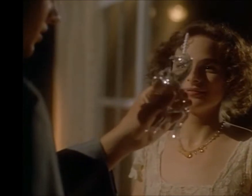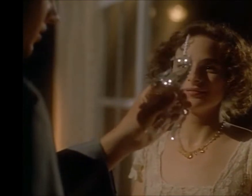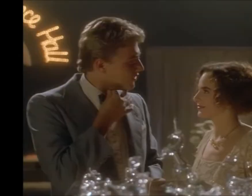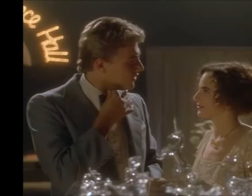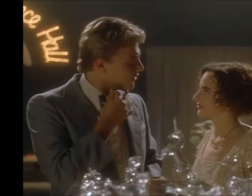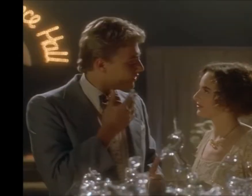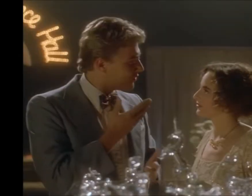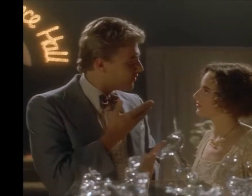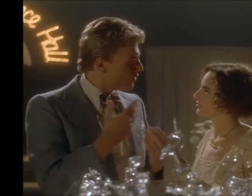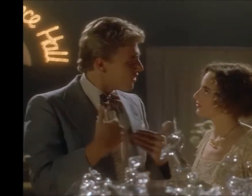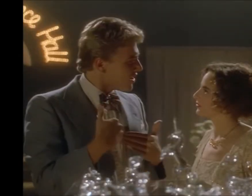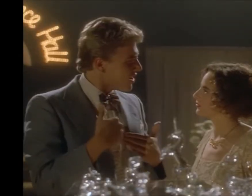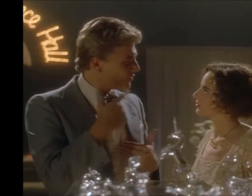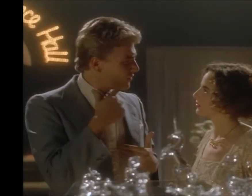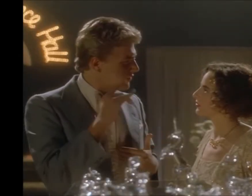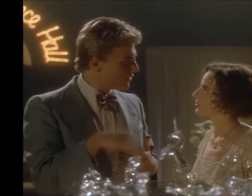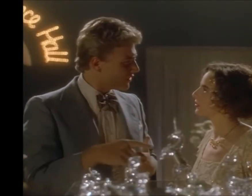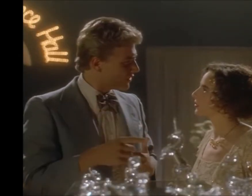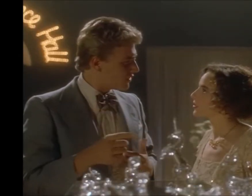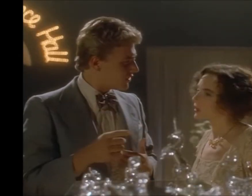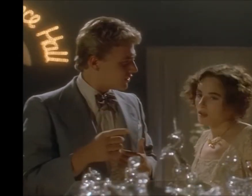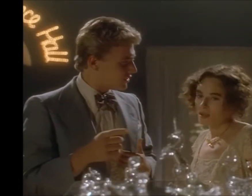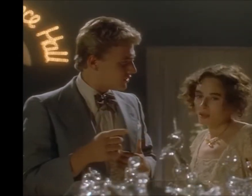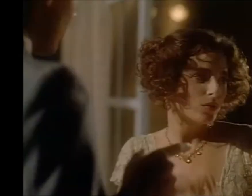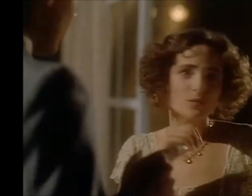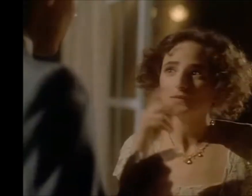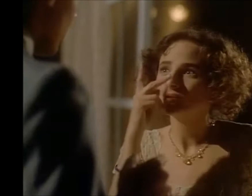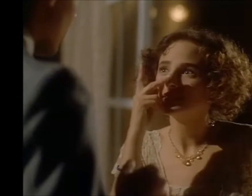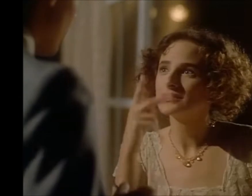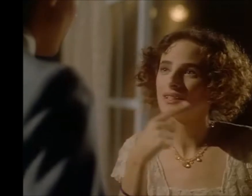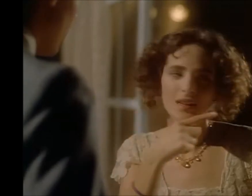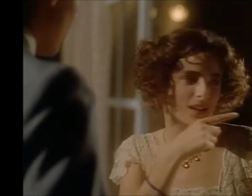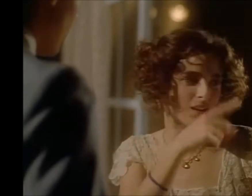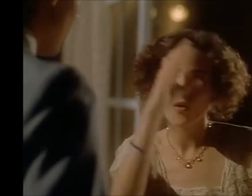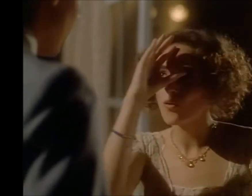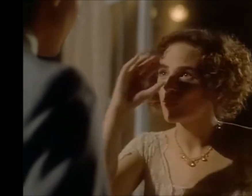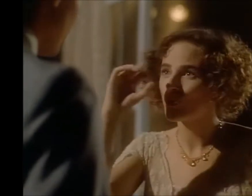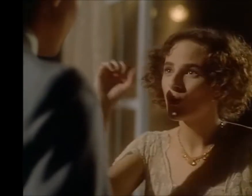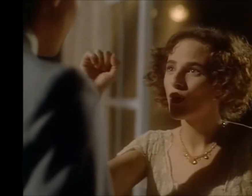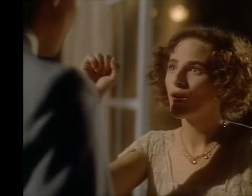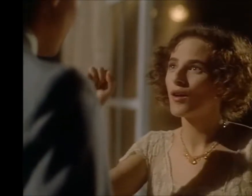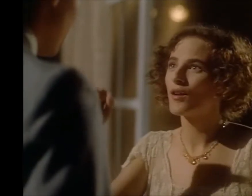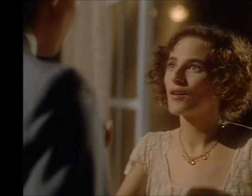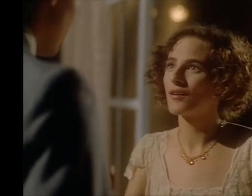Say, what kind of a thing is this one supposed to be? Haven't you noticed the single horn on his forehead?